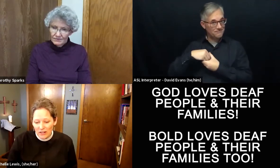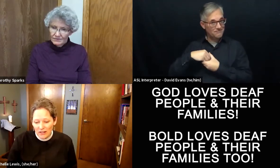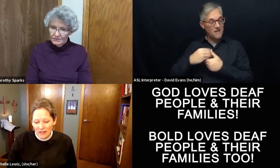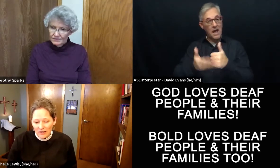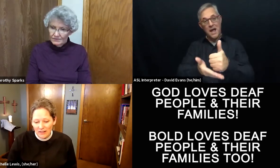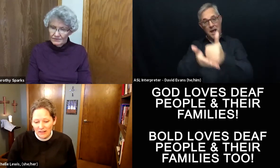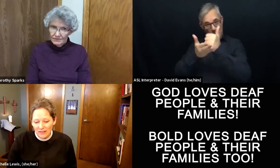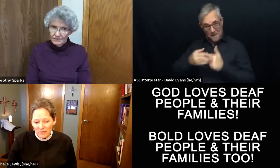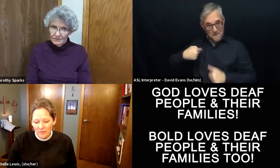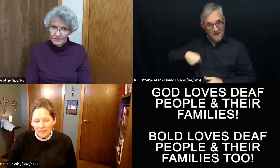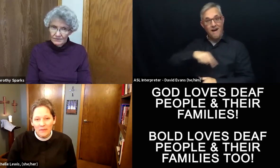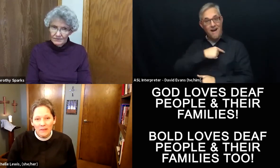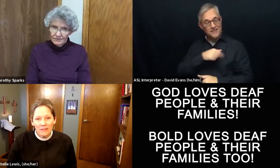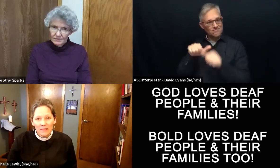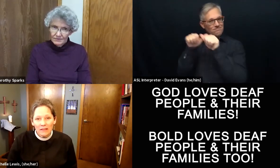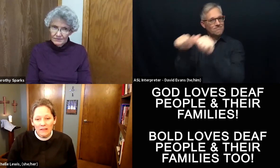work.